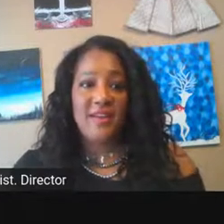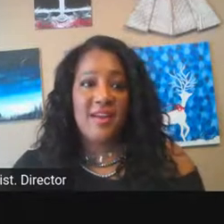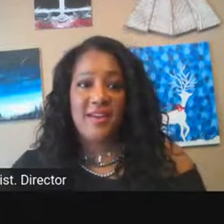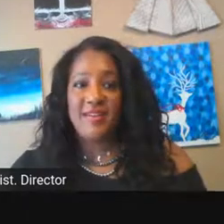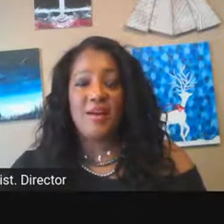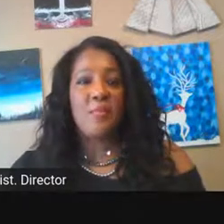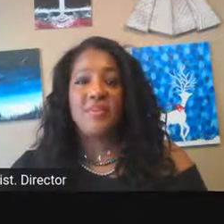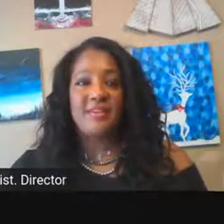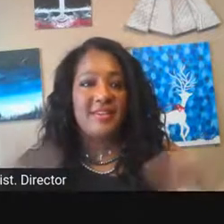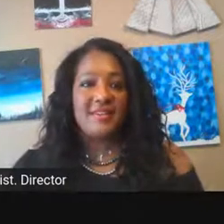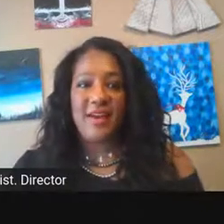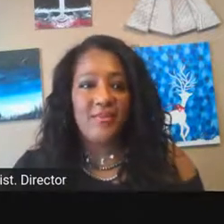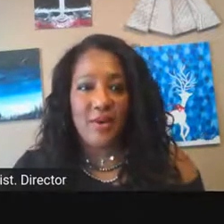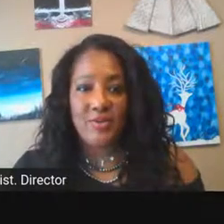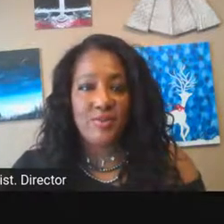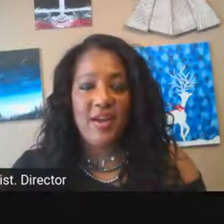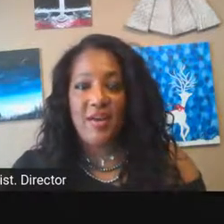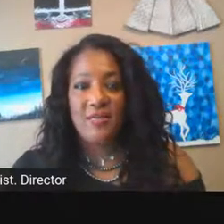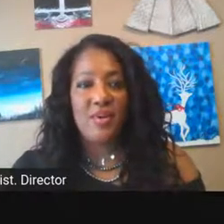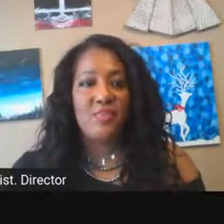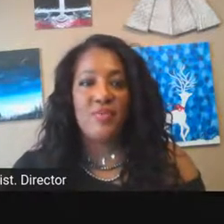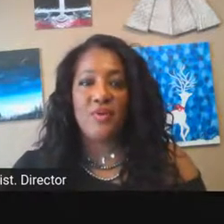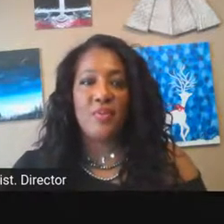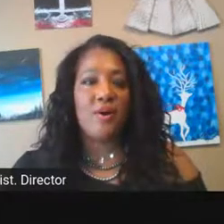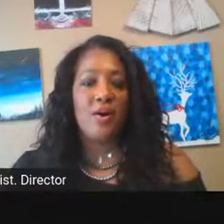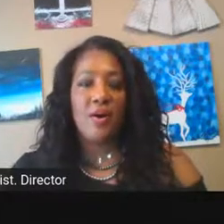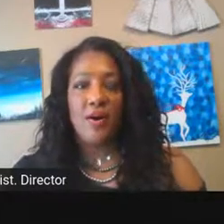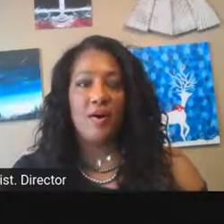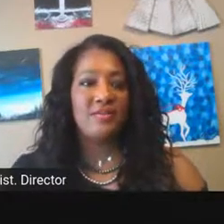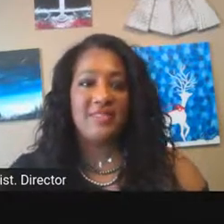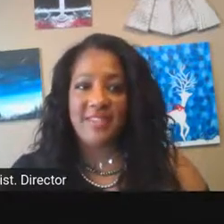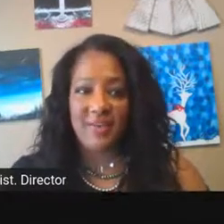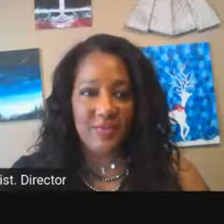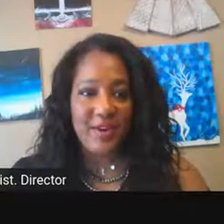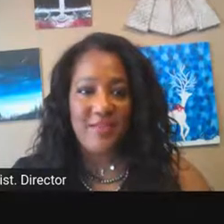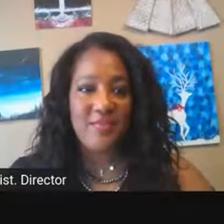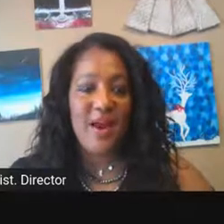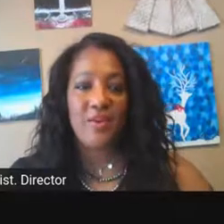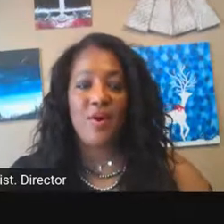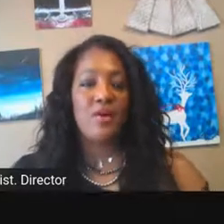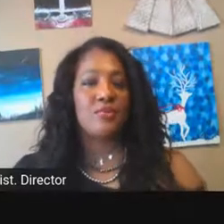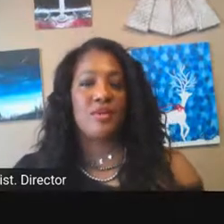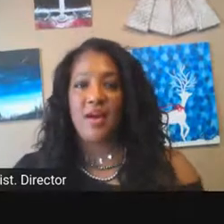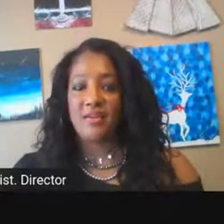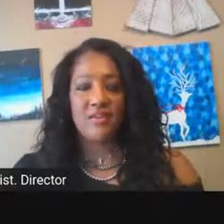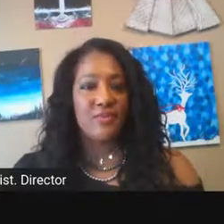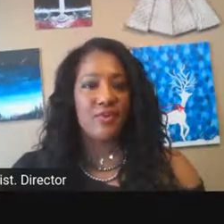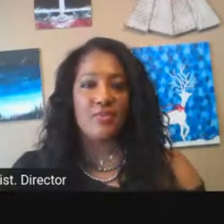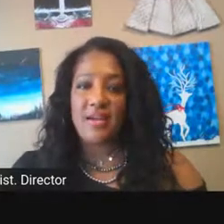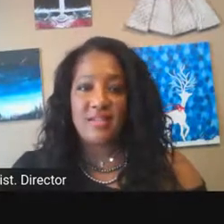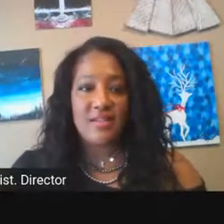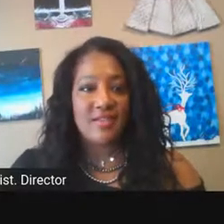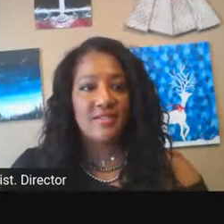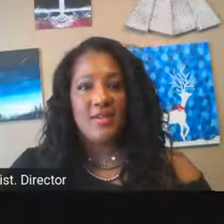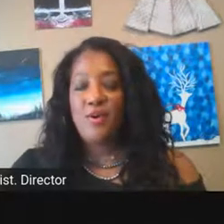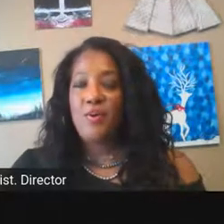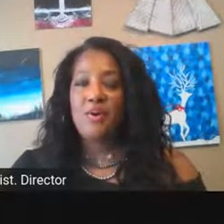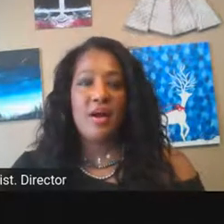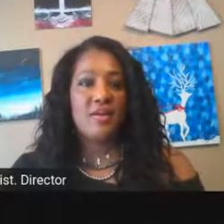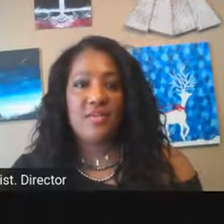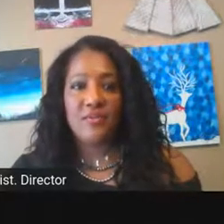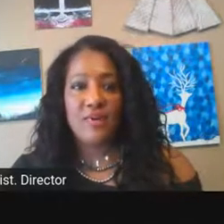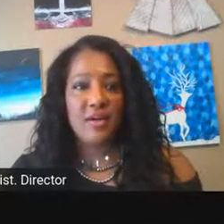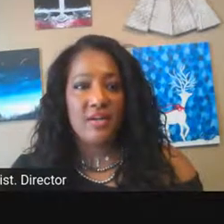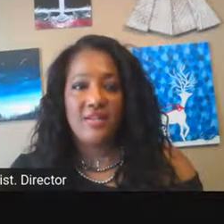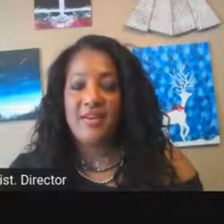is like completely diverse. We have people from all different backgrounds. We got different races.